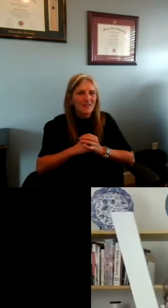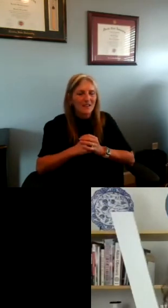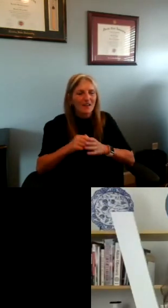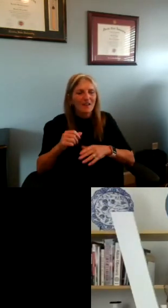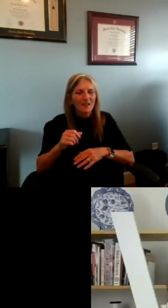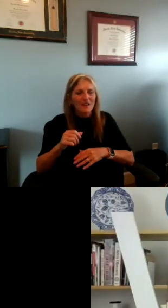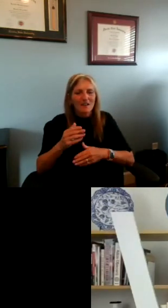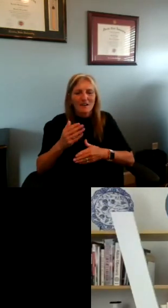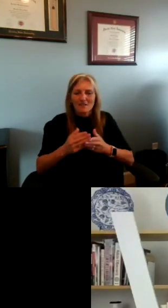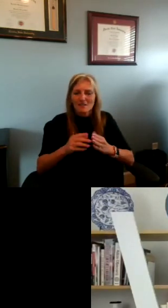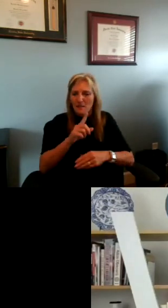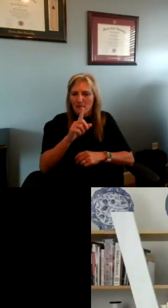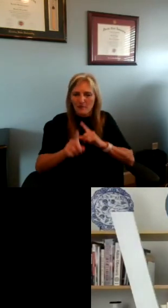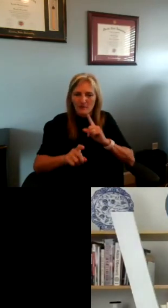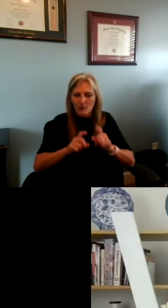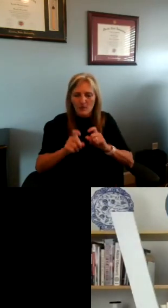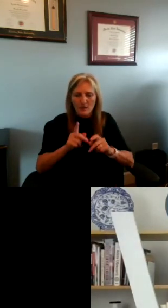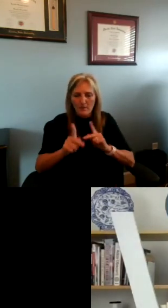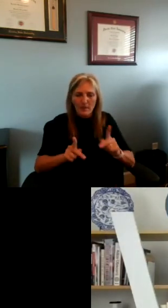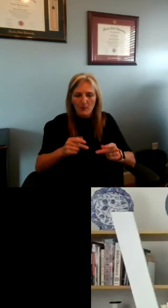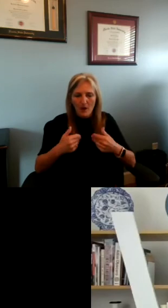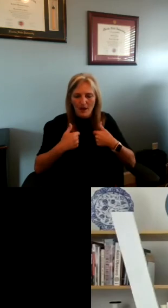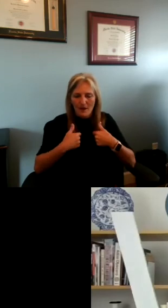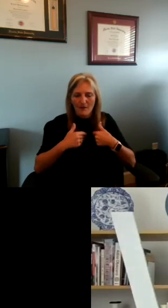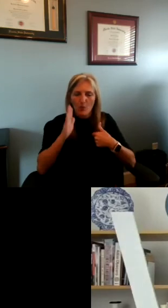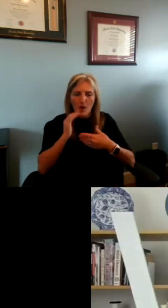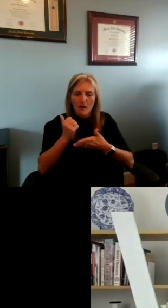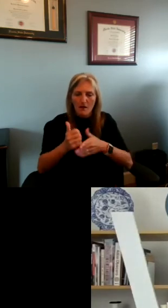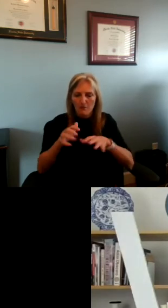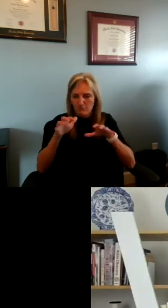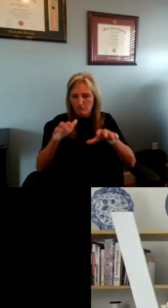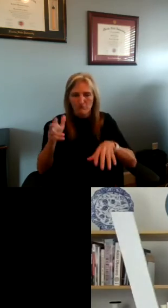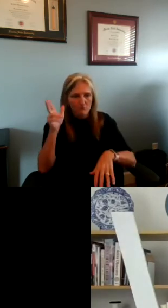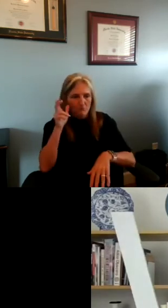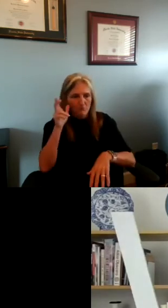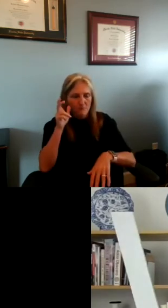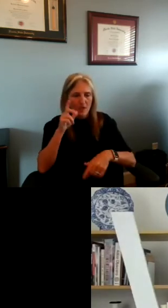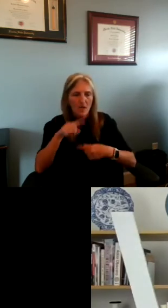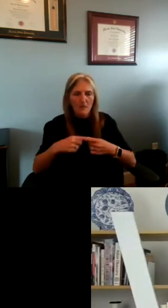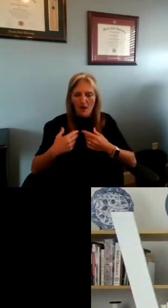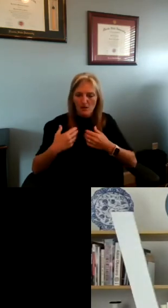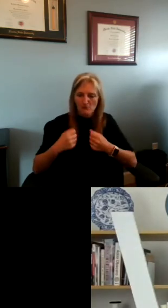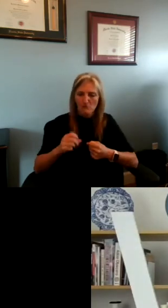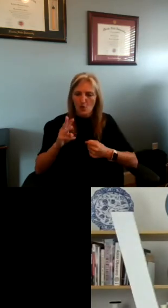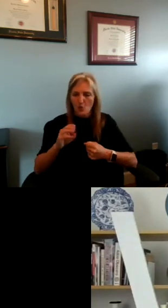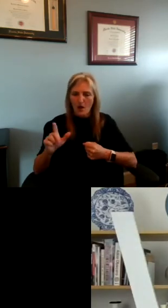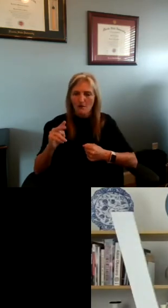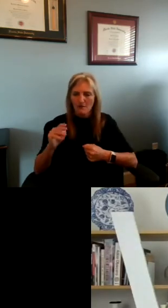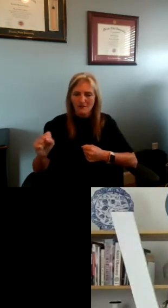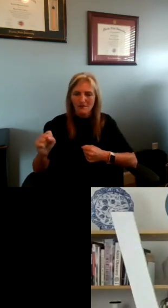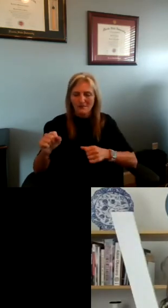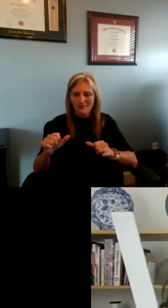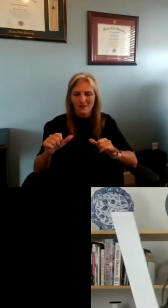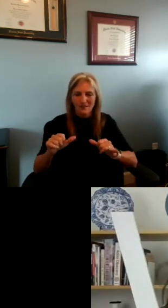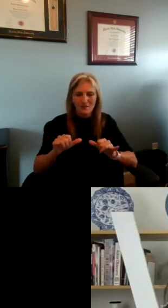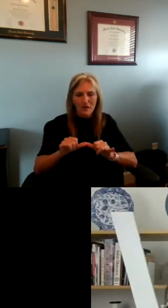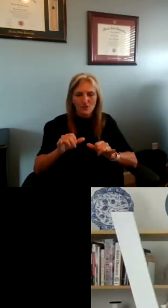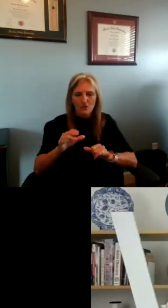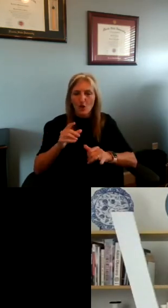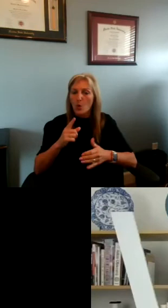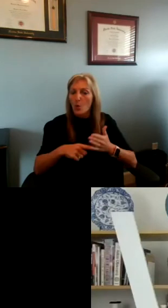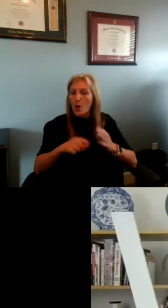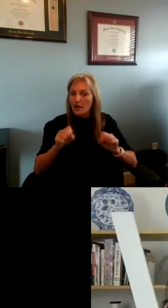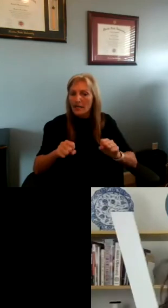that folks had, and I think that would be really helpful for the audience to hear about wellness measures, specifically what can prison libraries